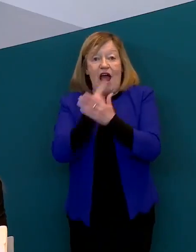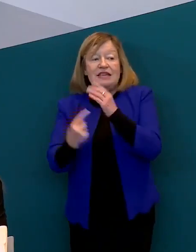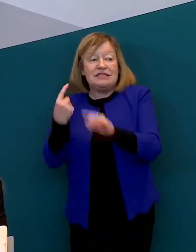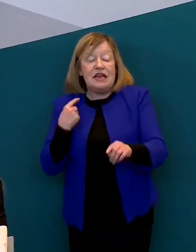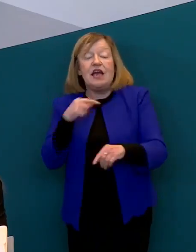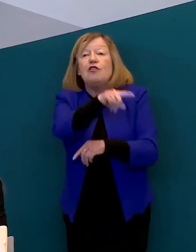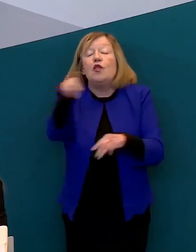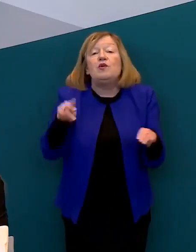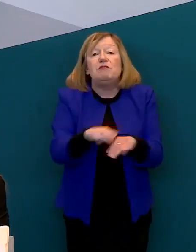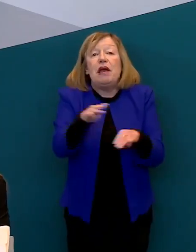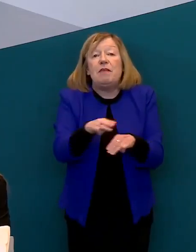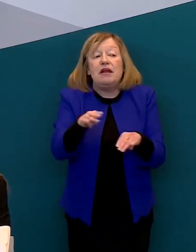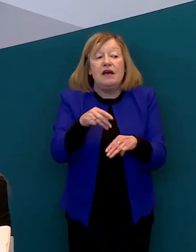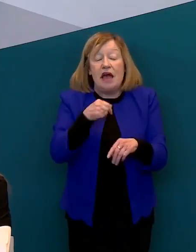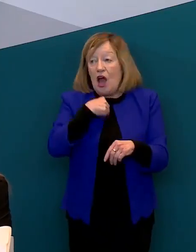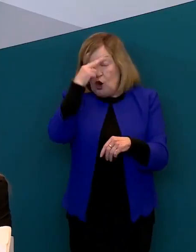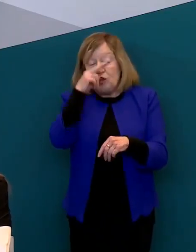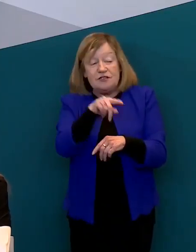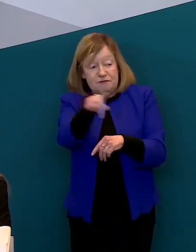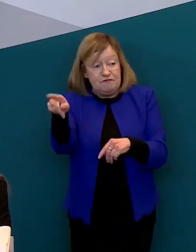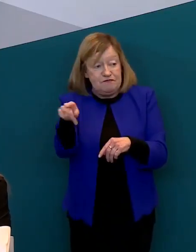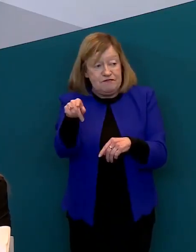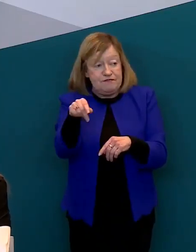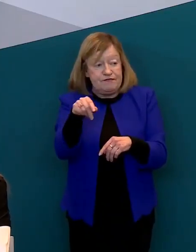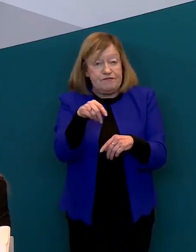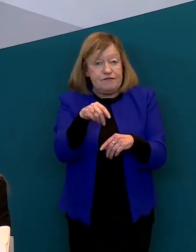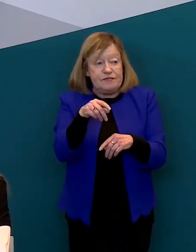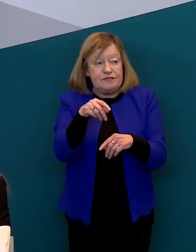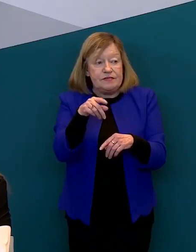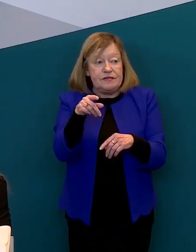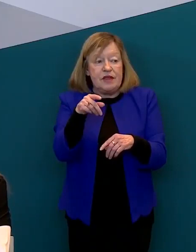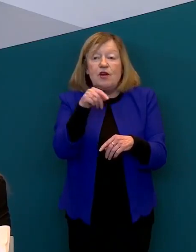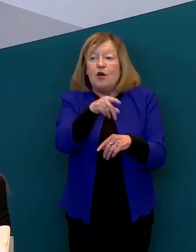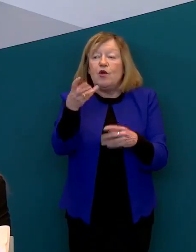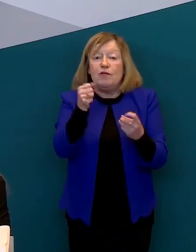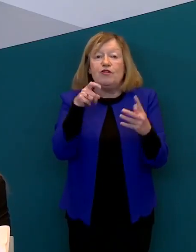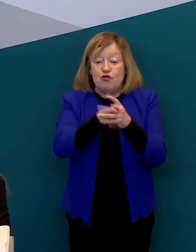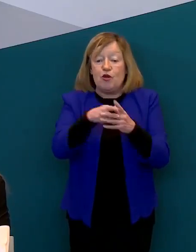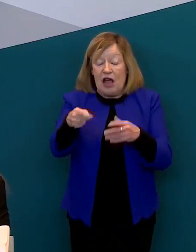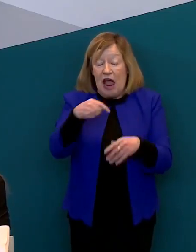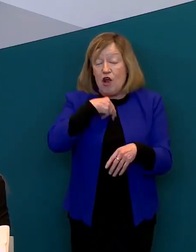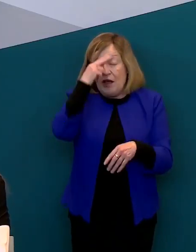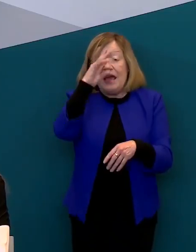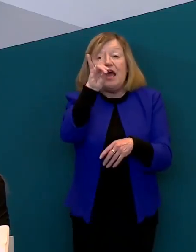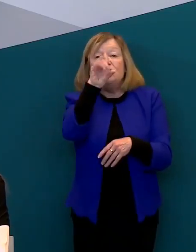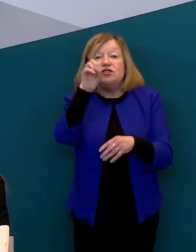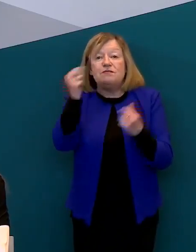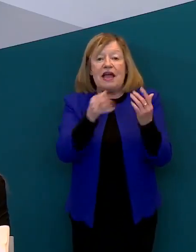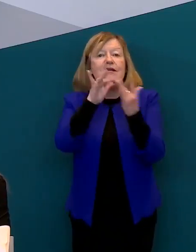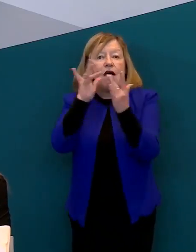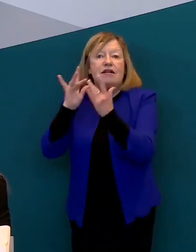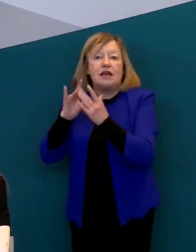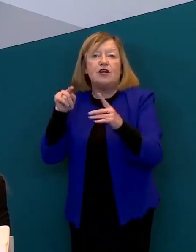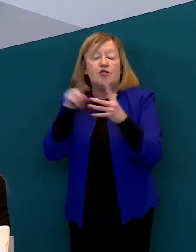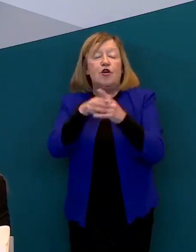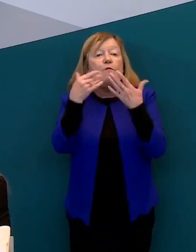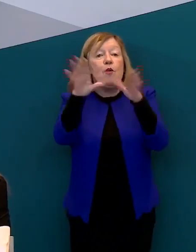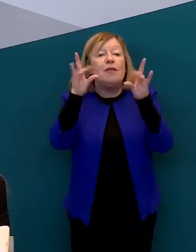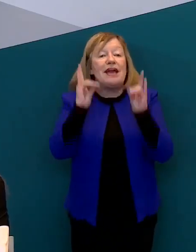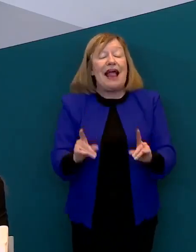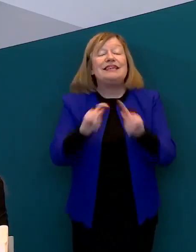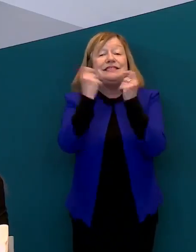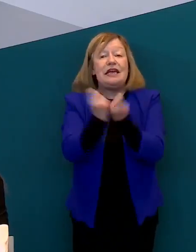of those people, as I understand things, will likely have been through that. I understand the HSE is making contact through the public health